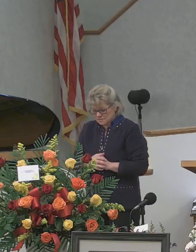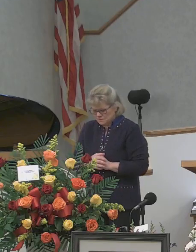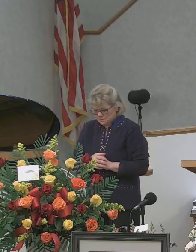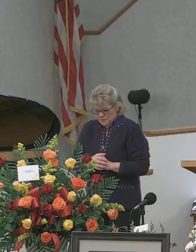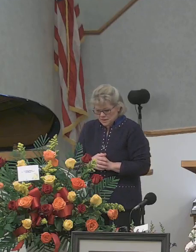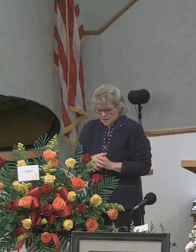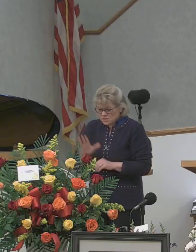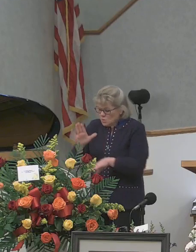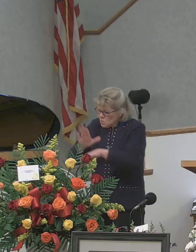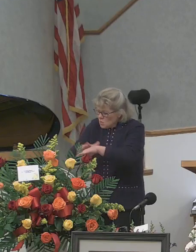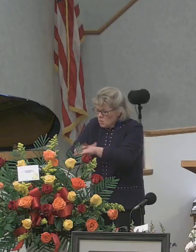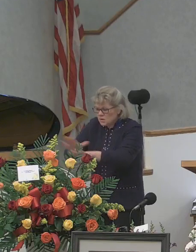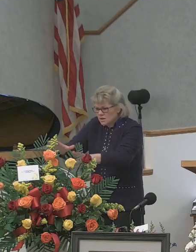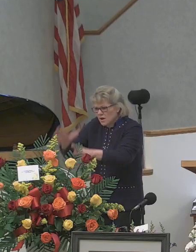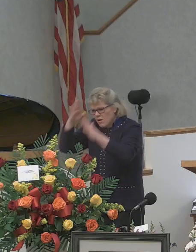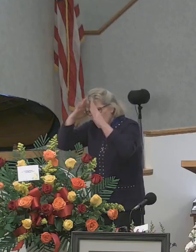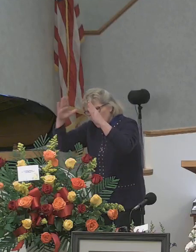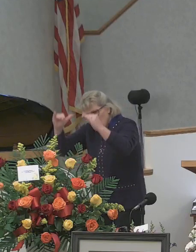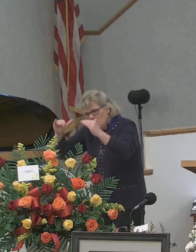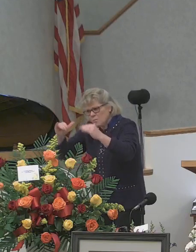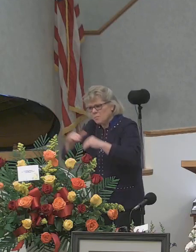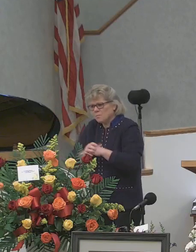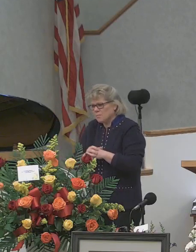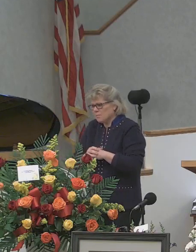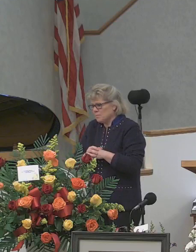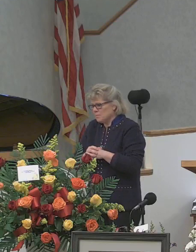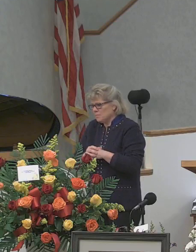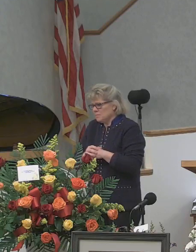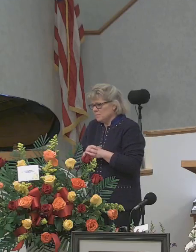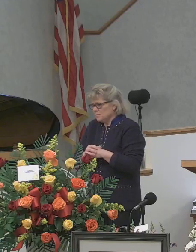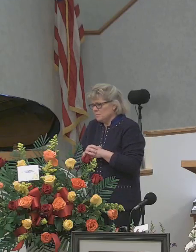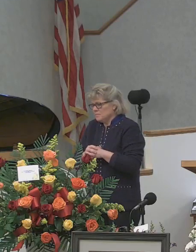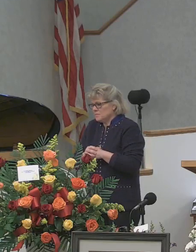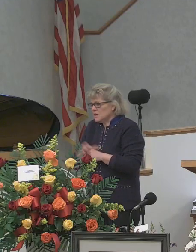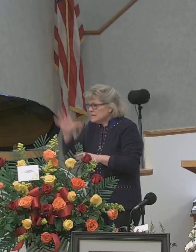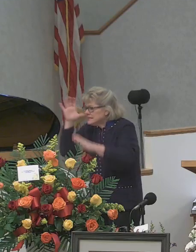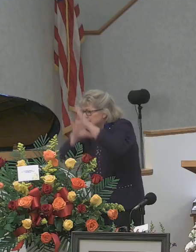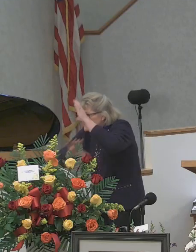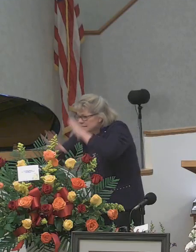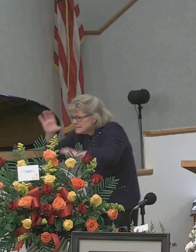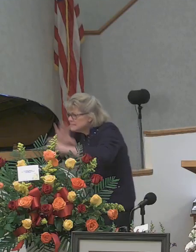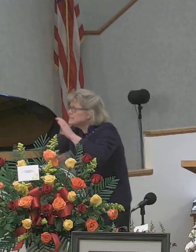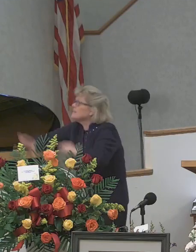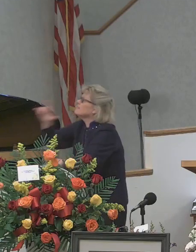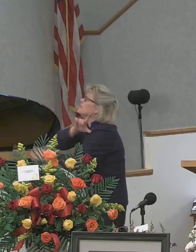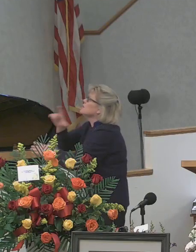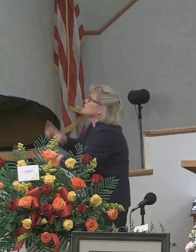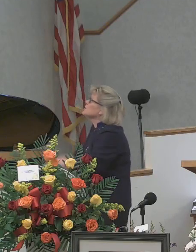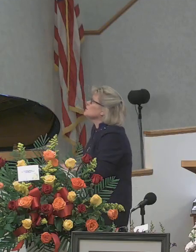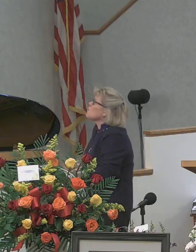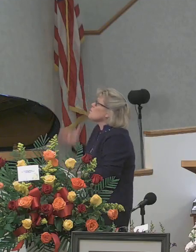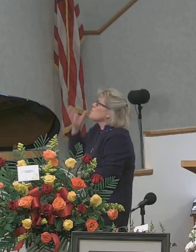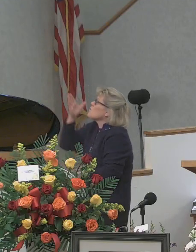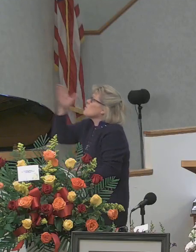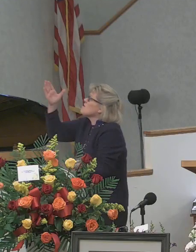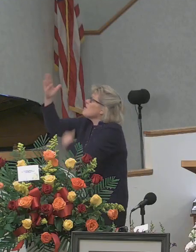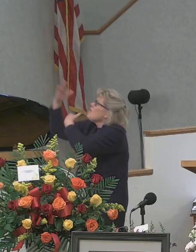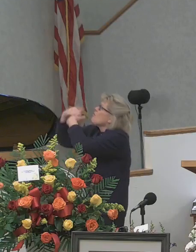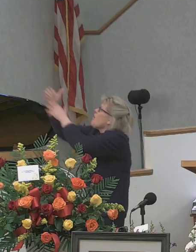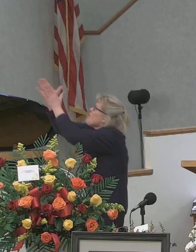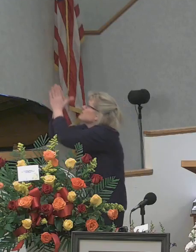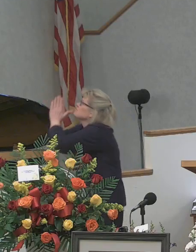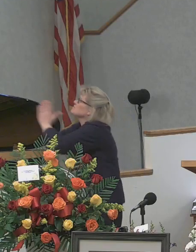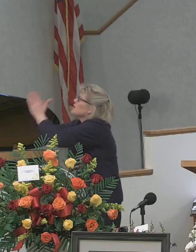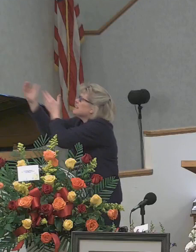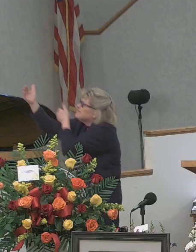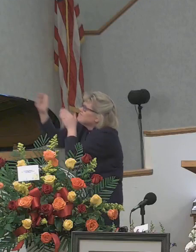And even though it's a warning with hope attached to it. Seek the Lord while he may be found. Call upon him while he